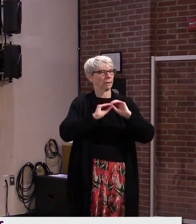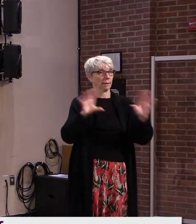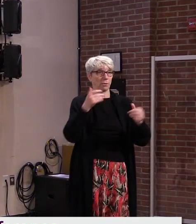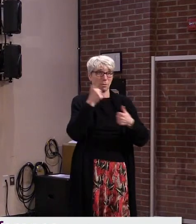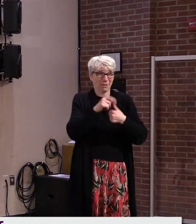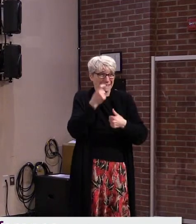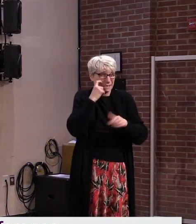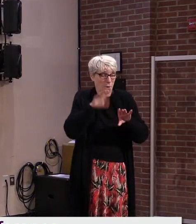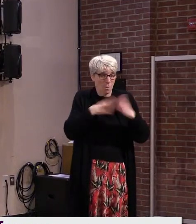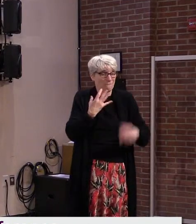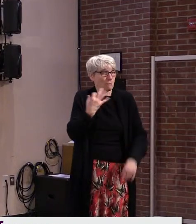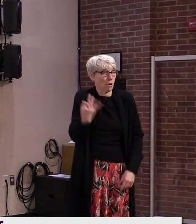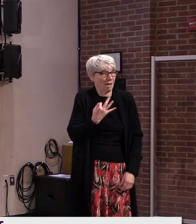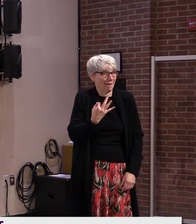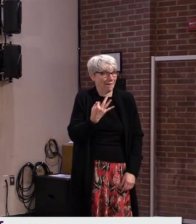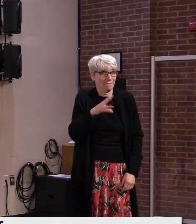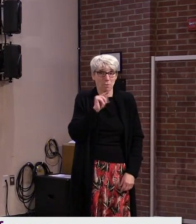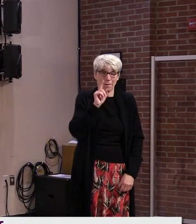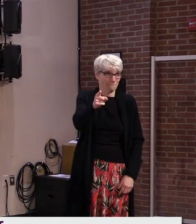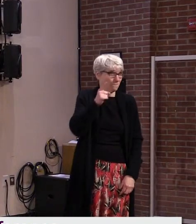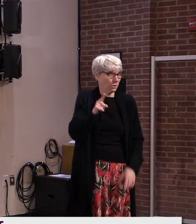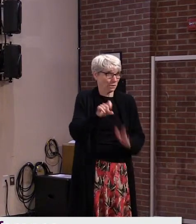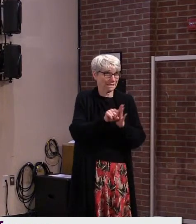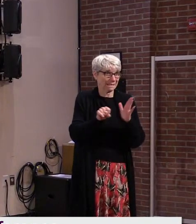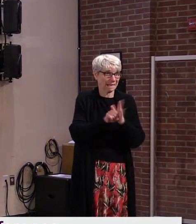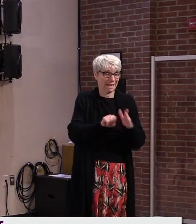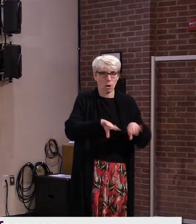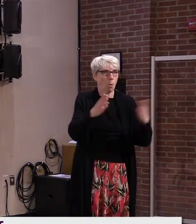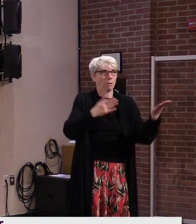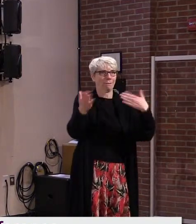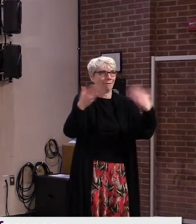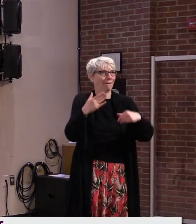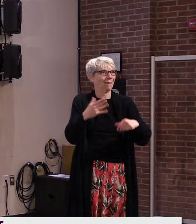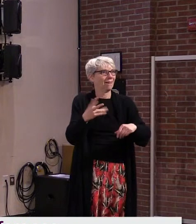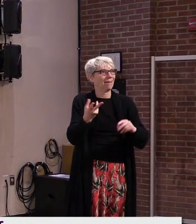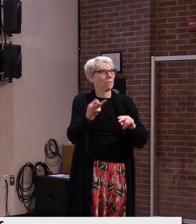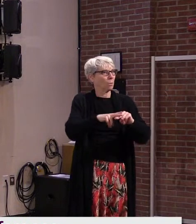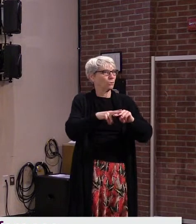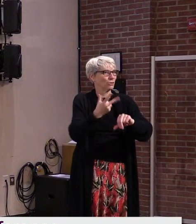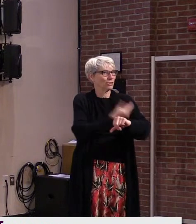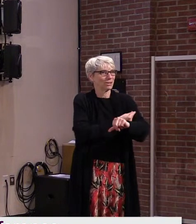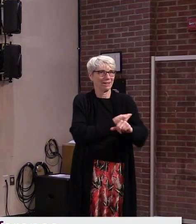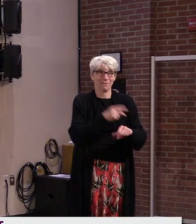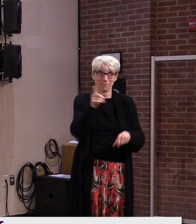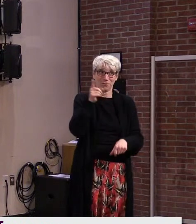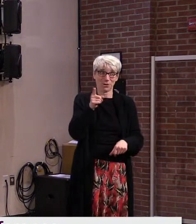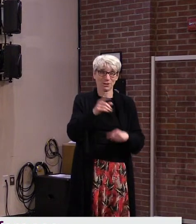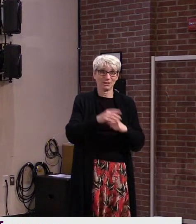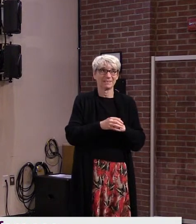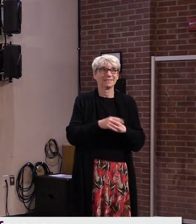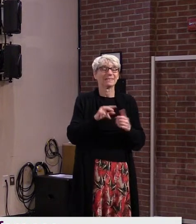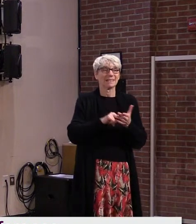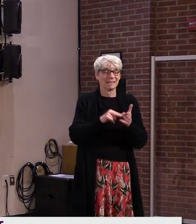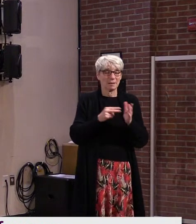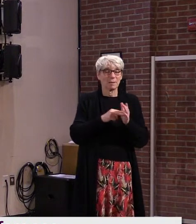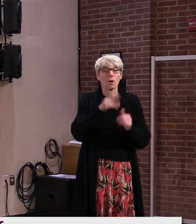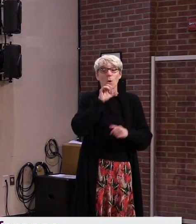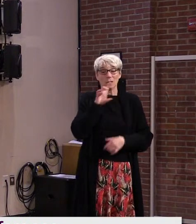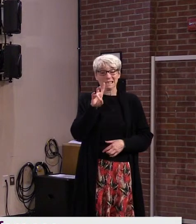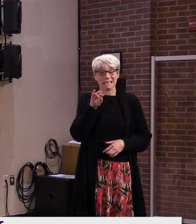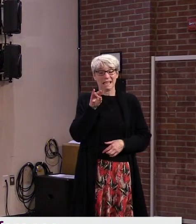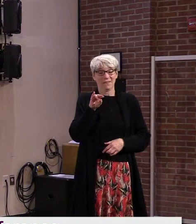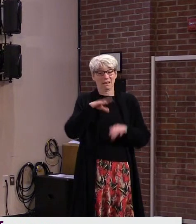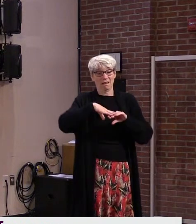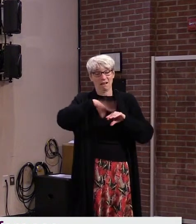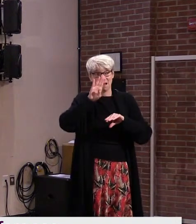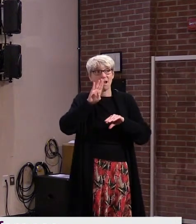Friday before any other state did, and so we're moving forward with the 70-plus clinics that we have here